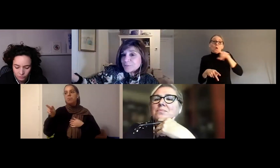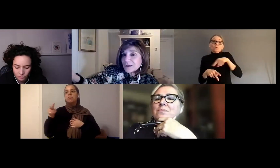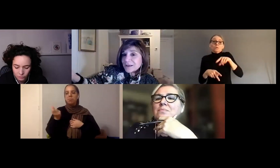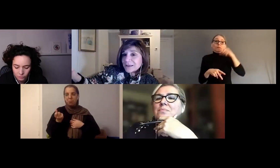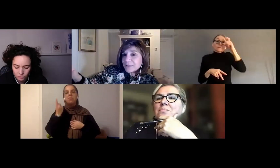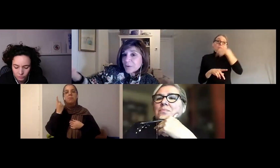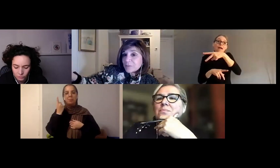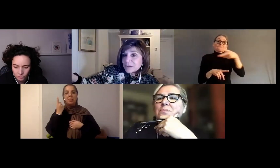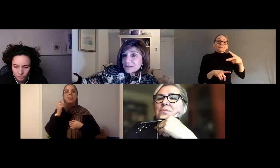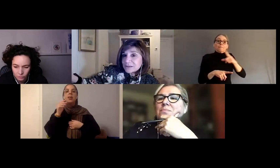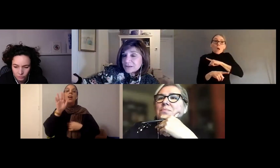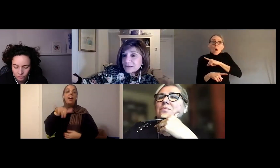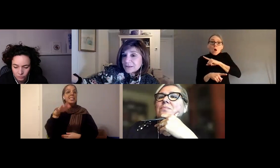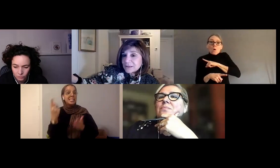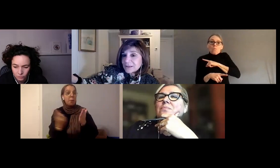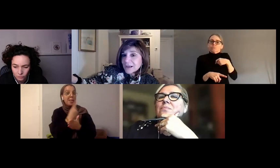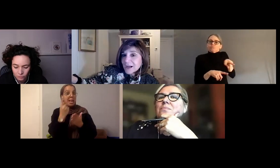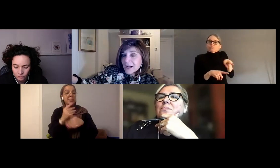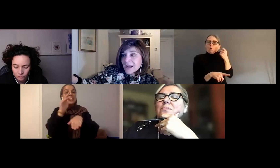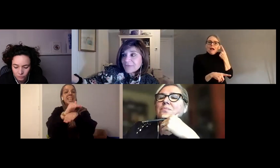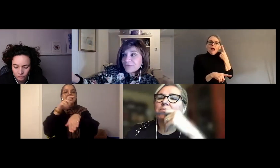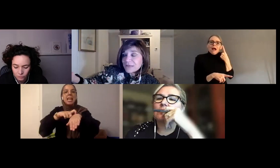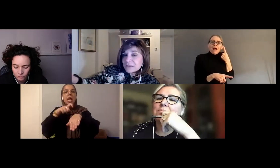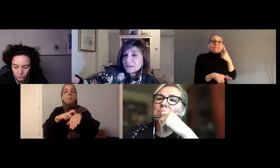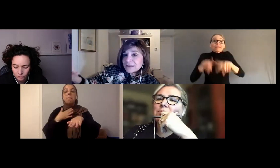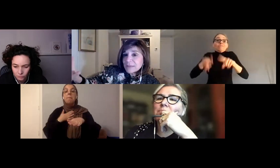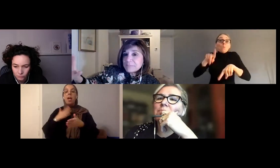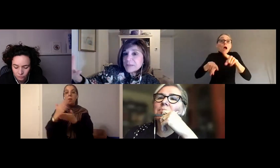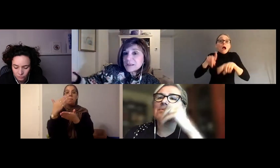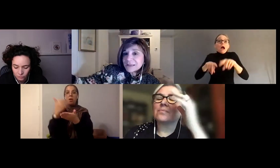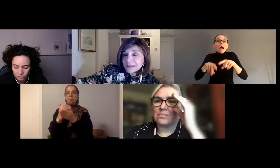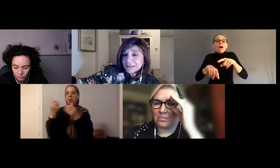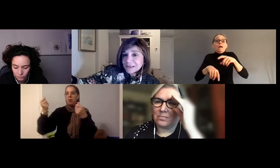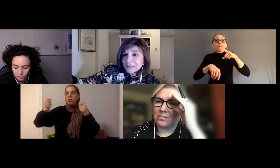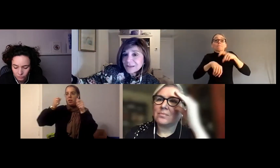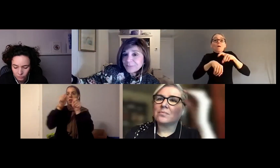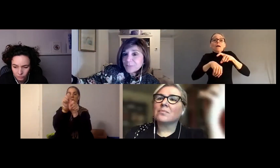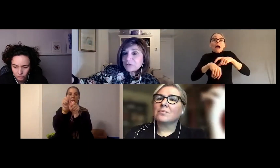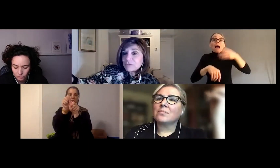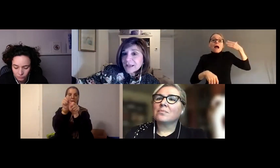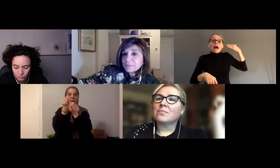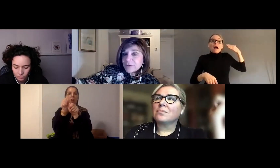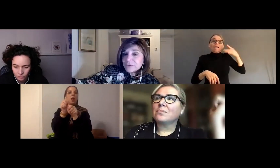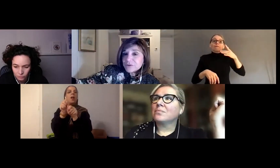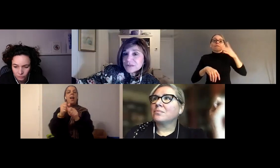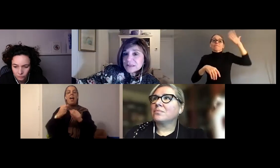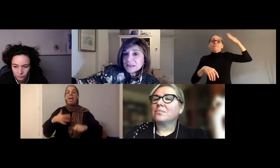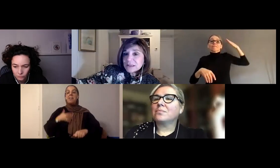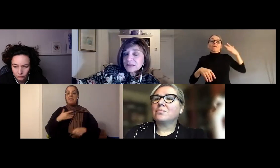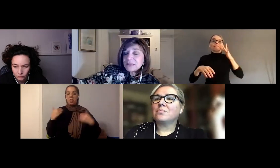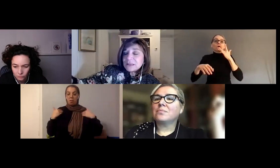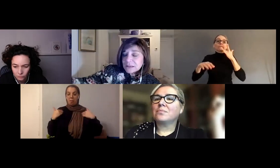door to my apartment, I feel in my body my